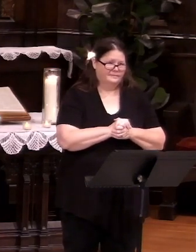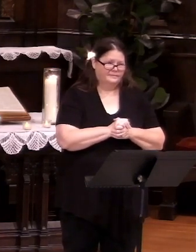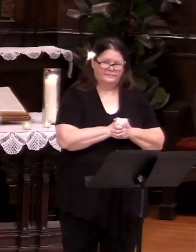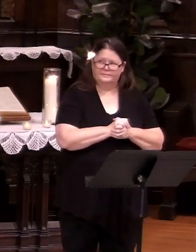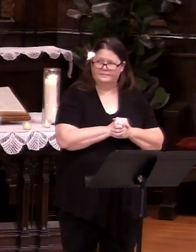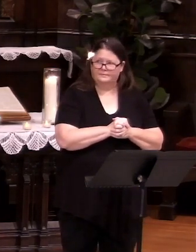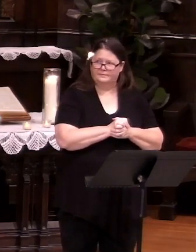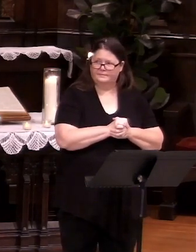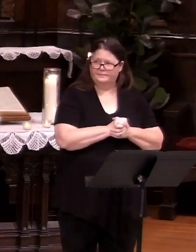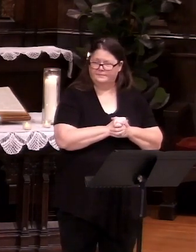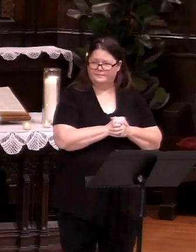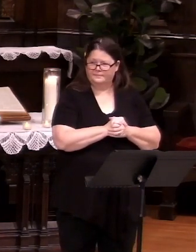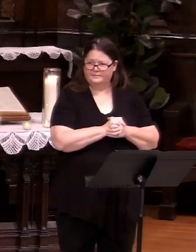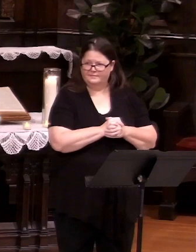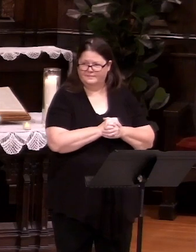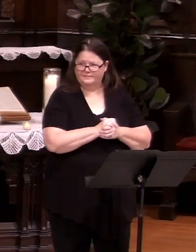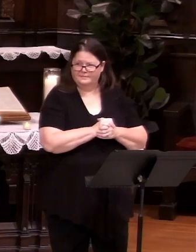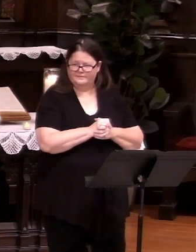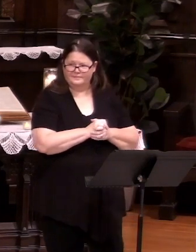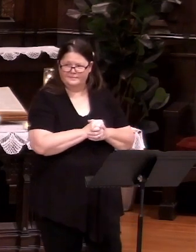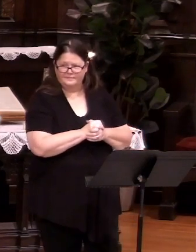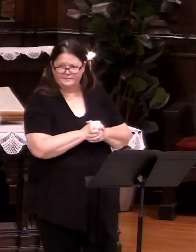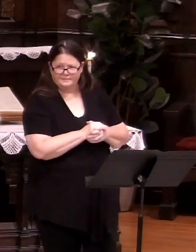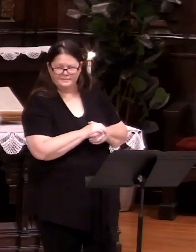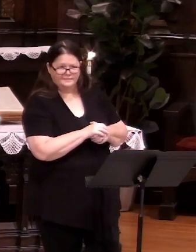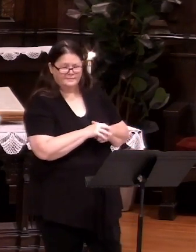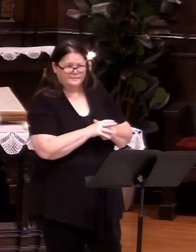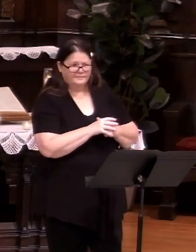That's a doozy, right?